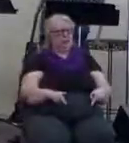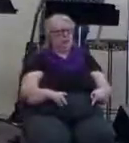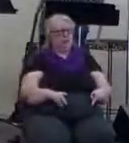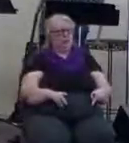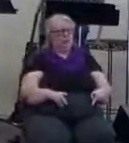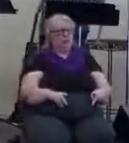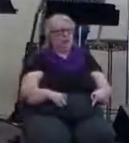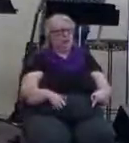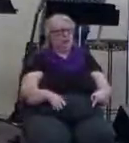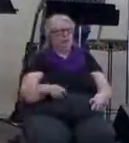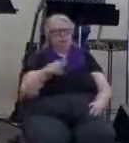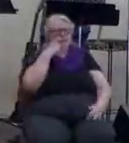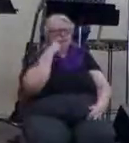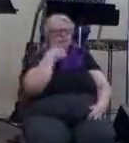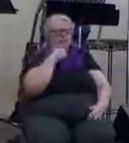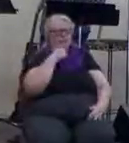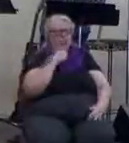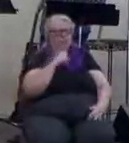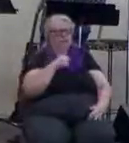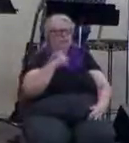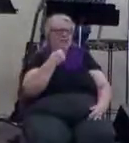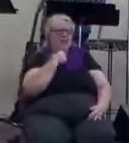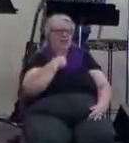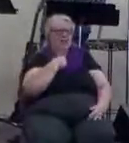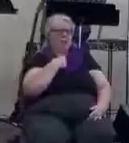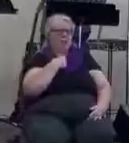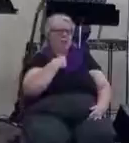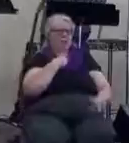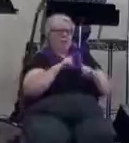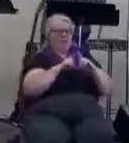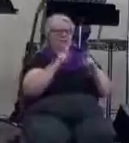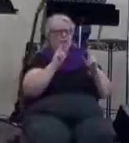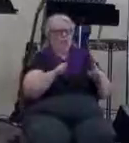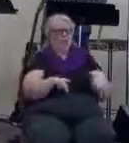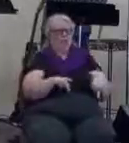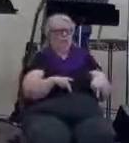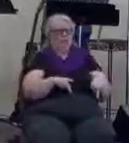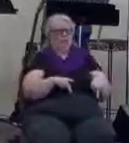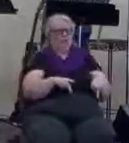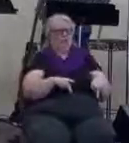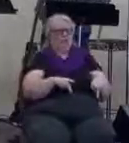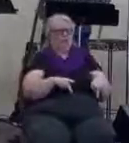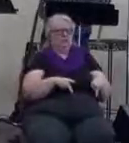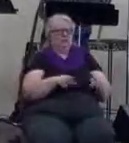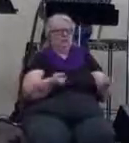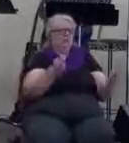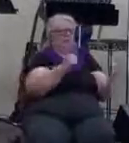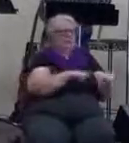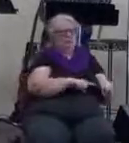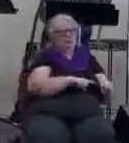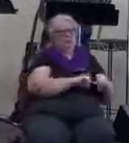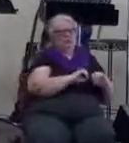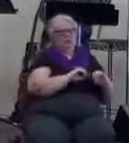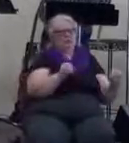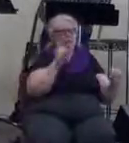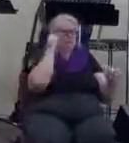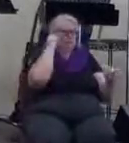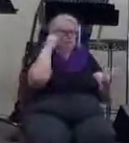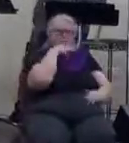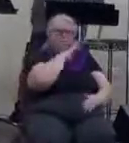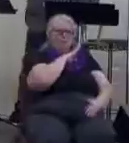Claiming to be someone or somebody will all become nothing if it's a lie. Verse 36 says that.